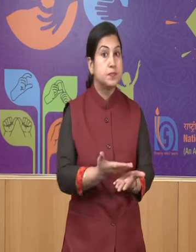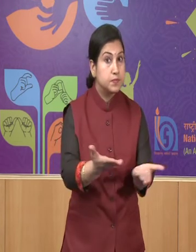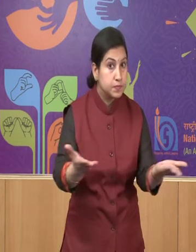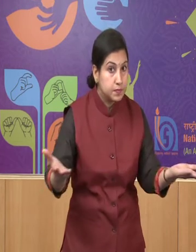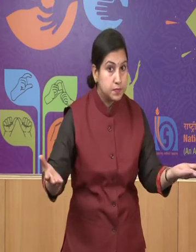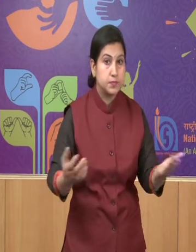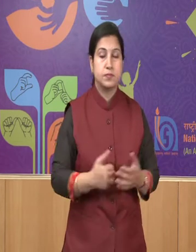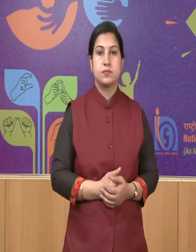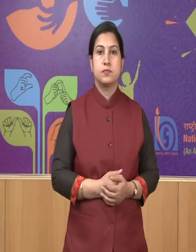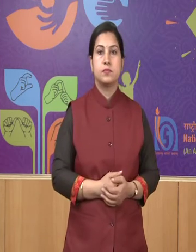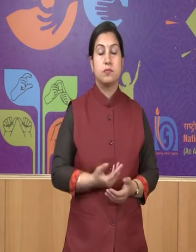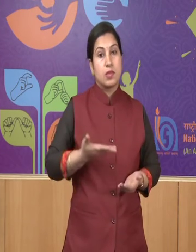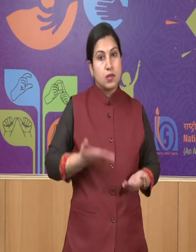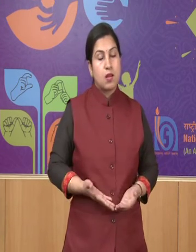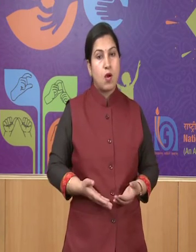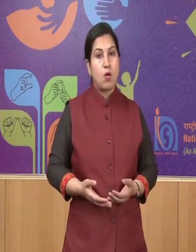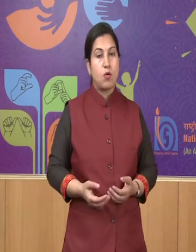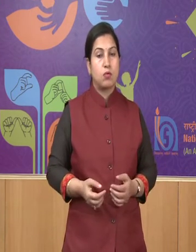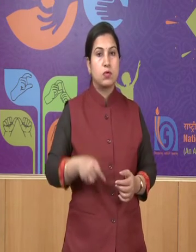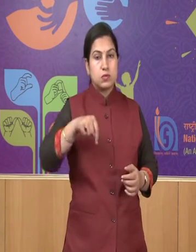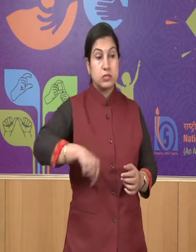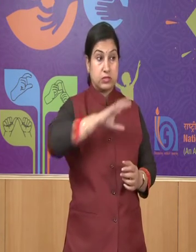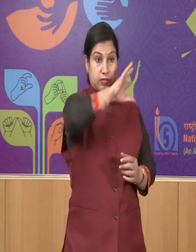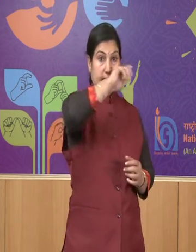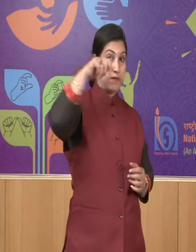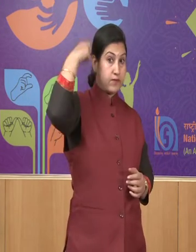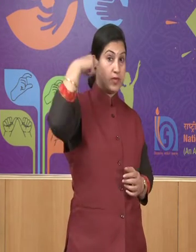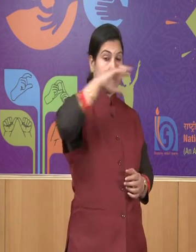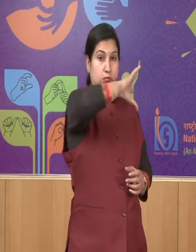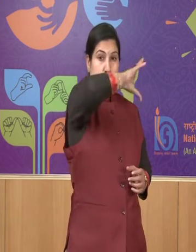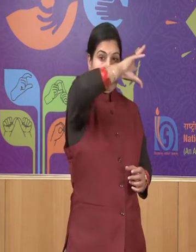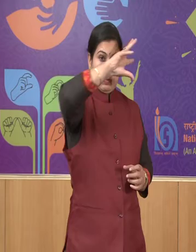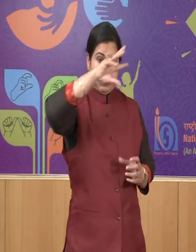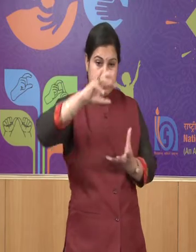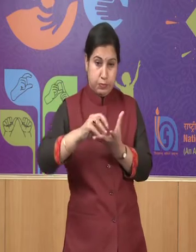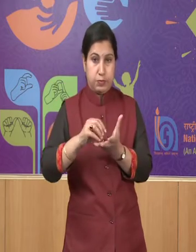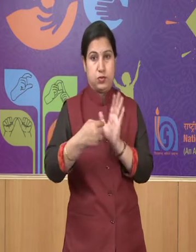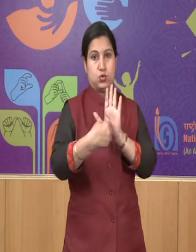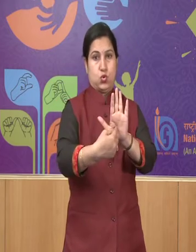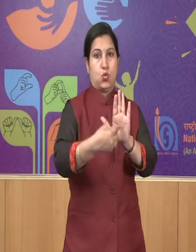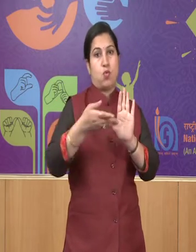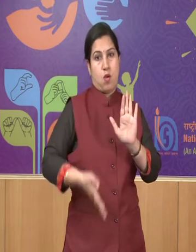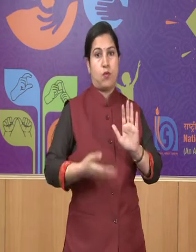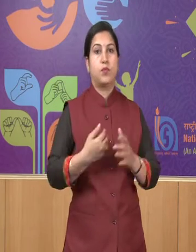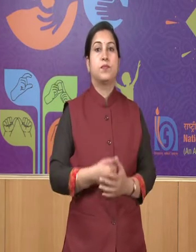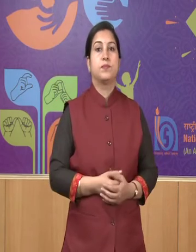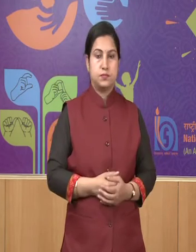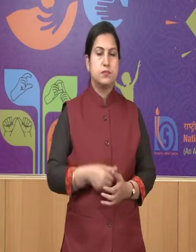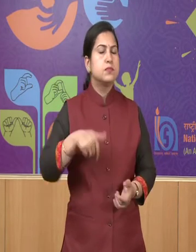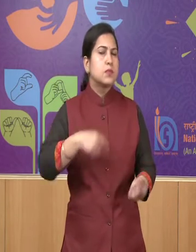Learners, let us quickly revise all that we have learned in the video so far. We